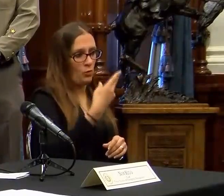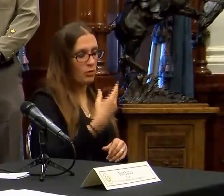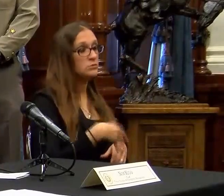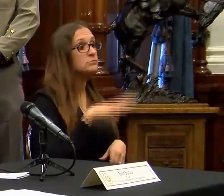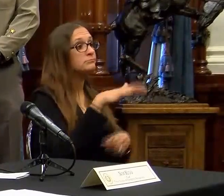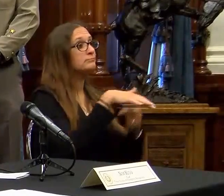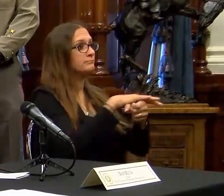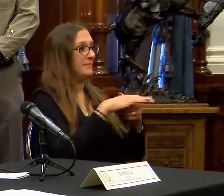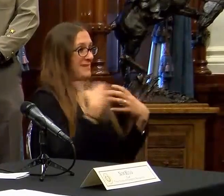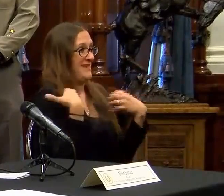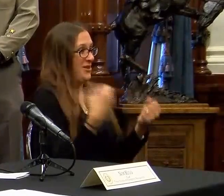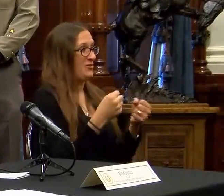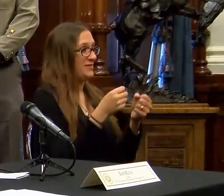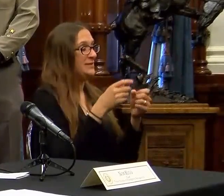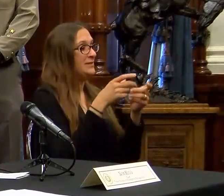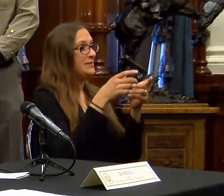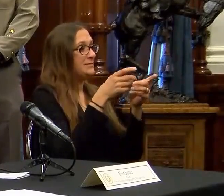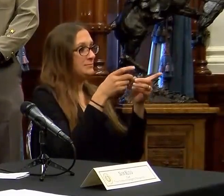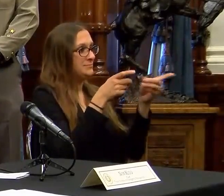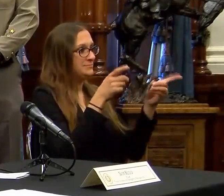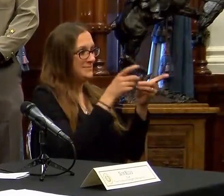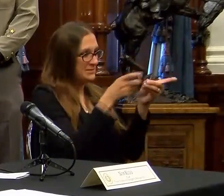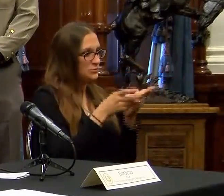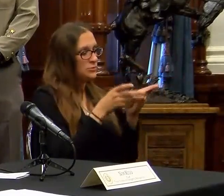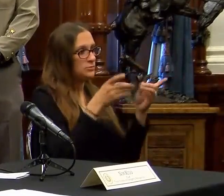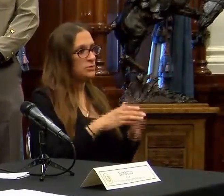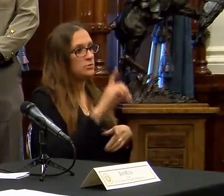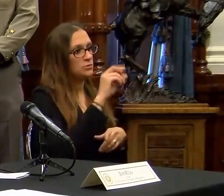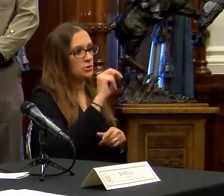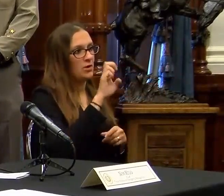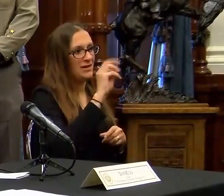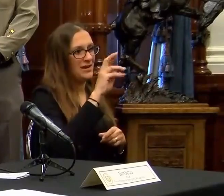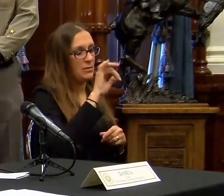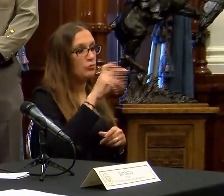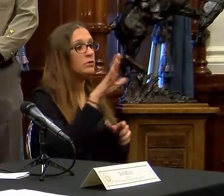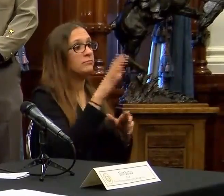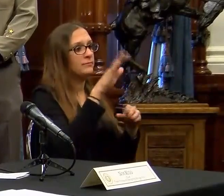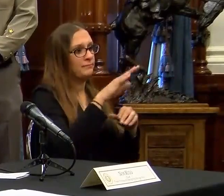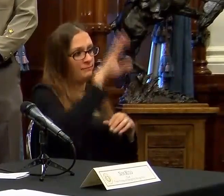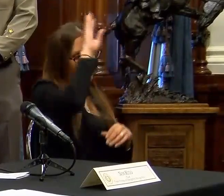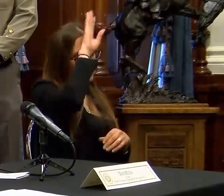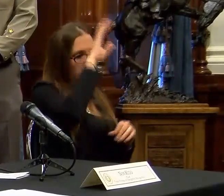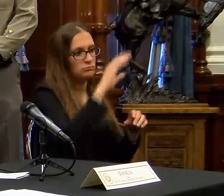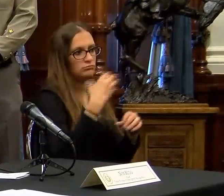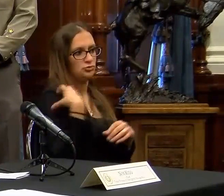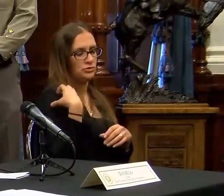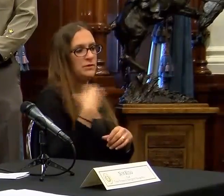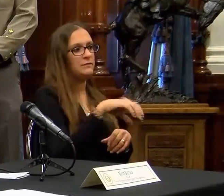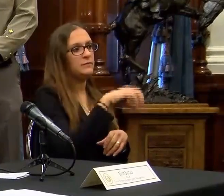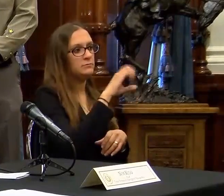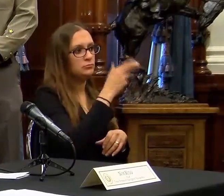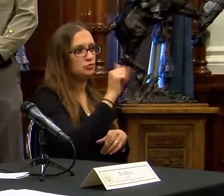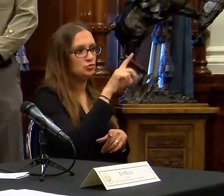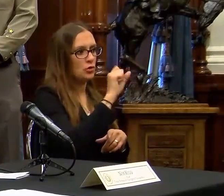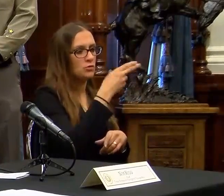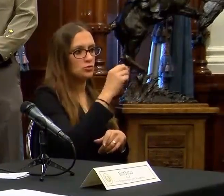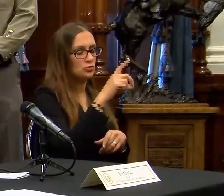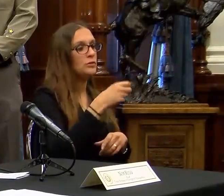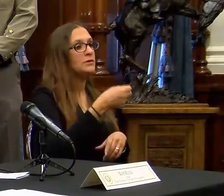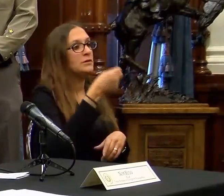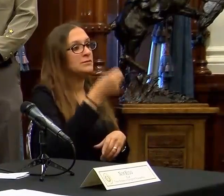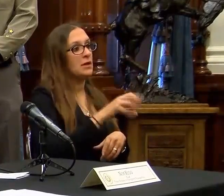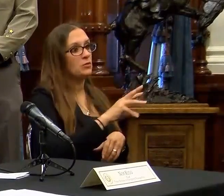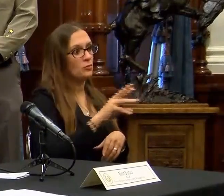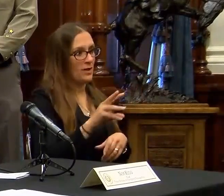District Director Dr. Don Emmerich, Fire Department Chief Charles Hood, Southwest Texas Regional